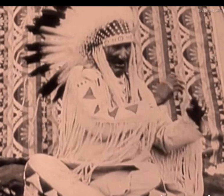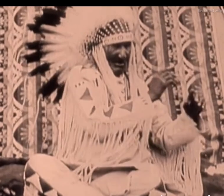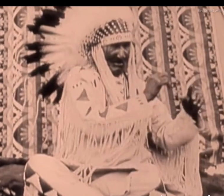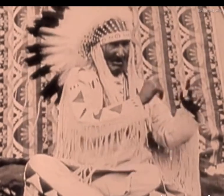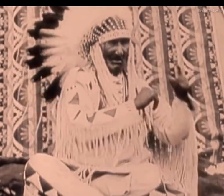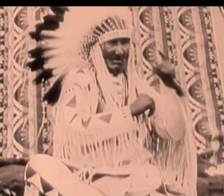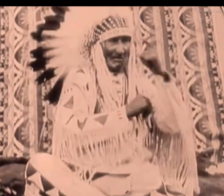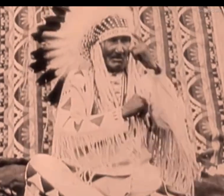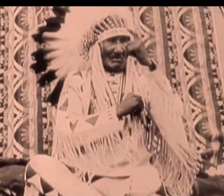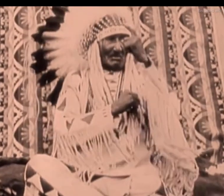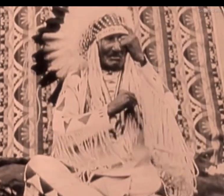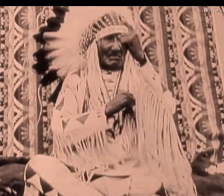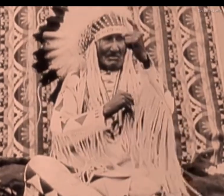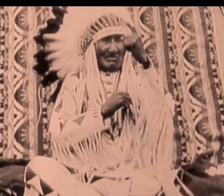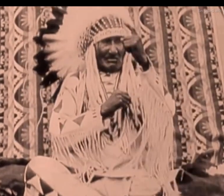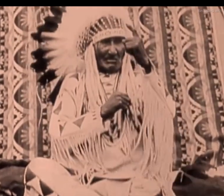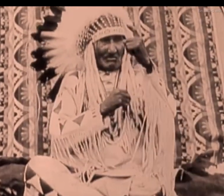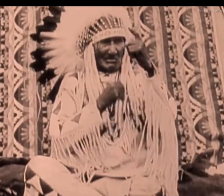the people hide.